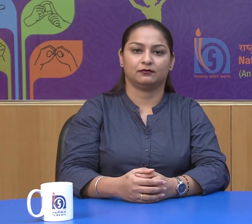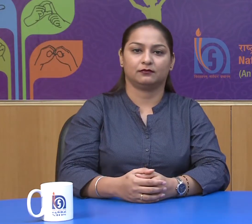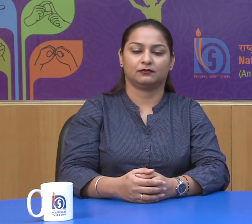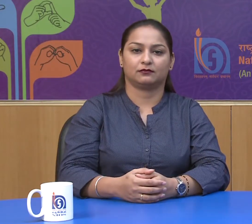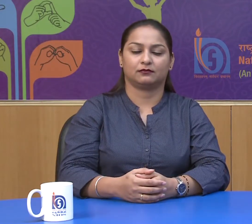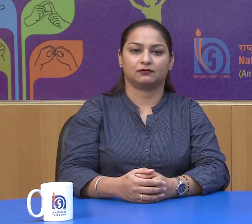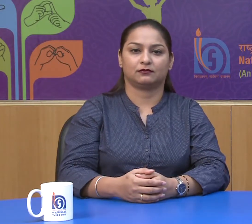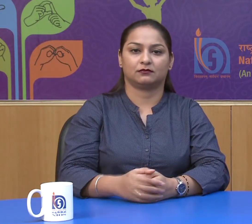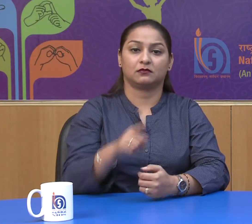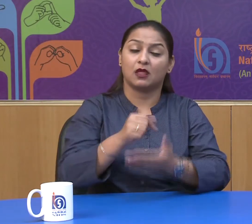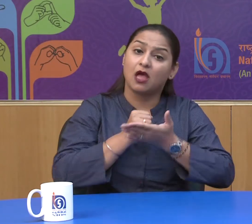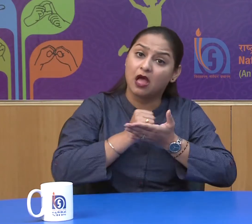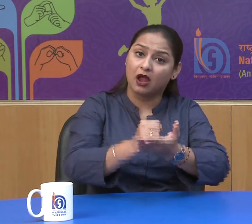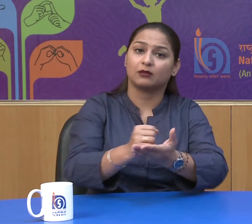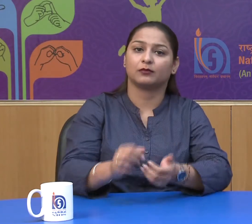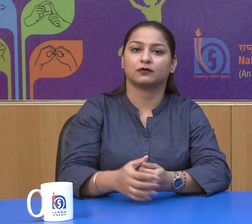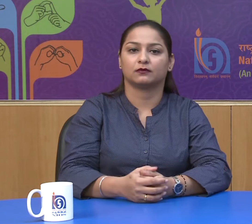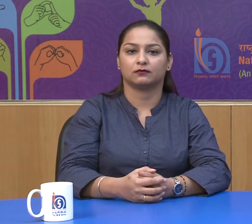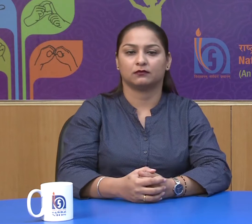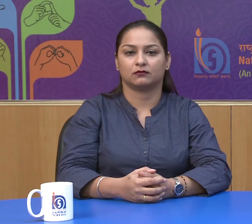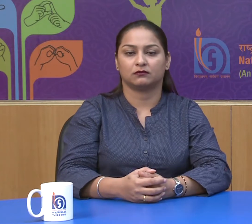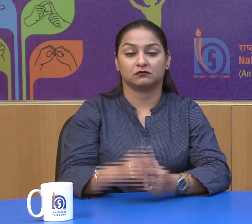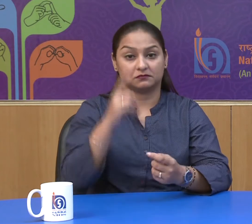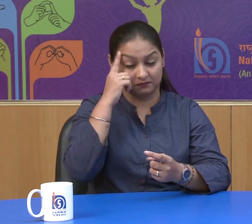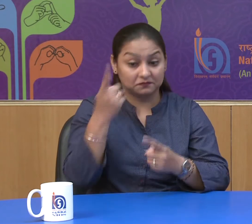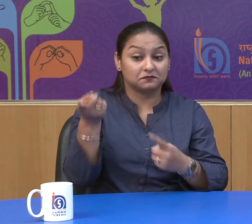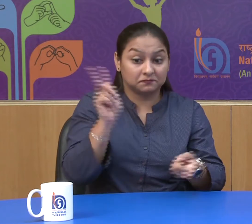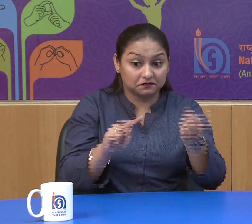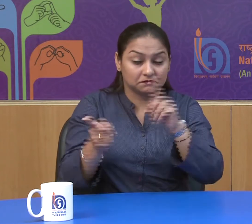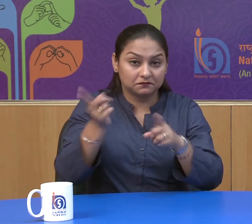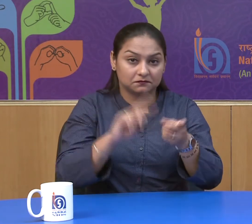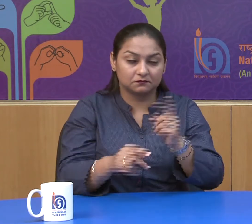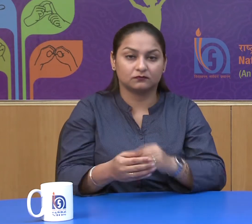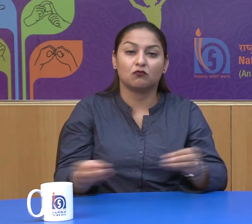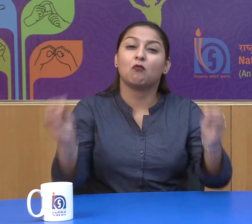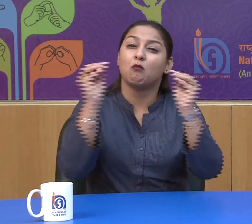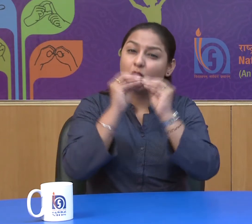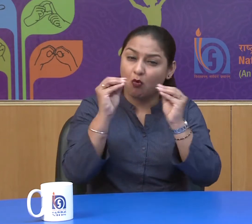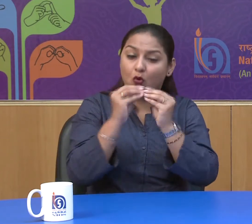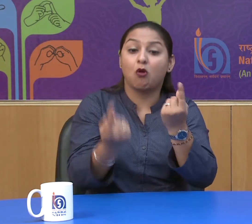They helped in creating more political and economic